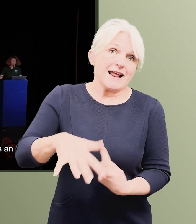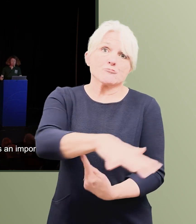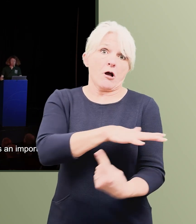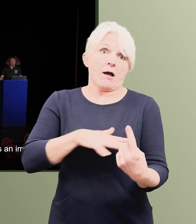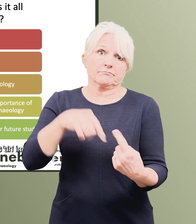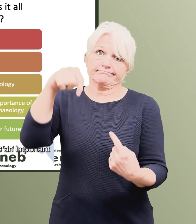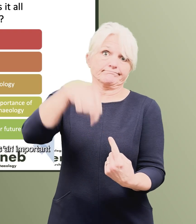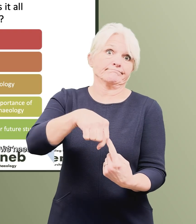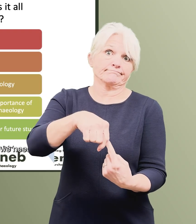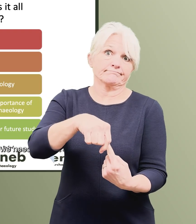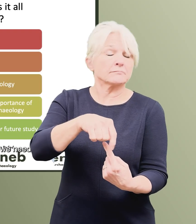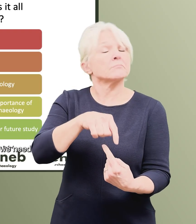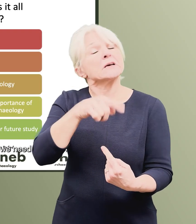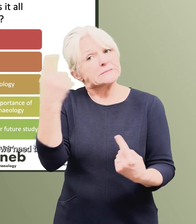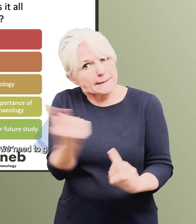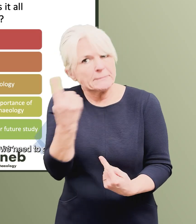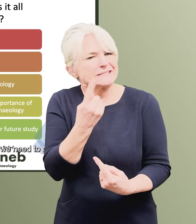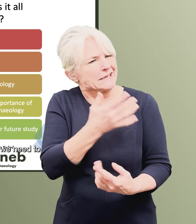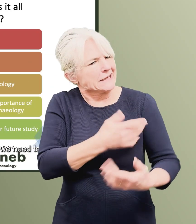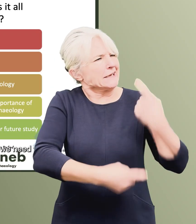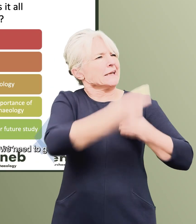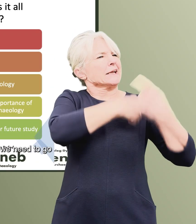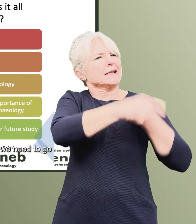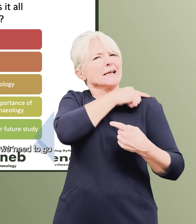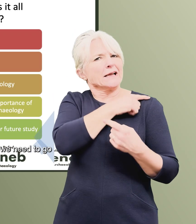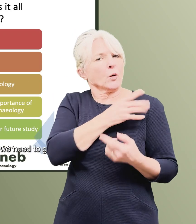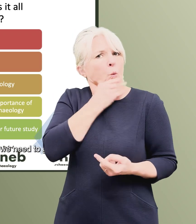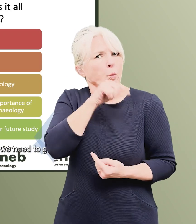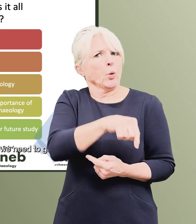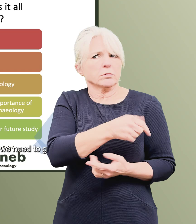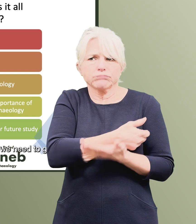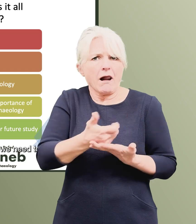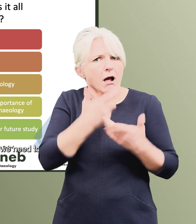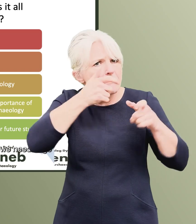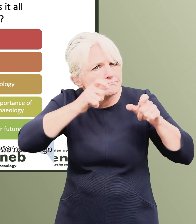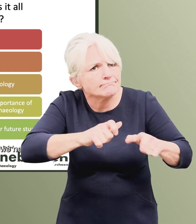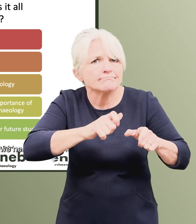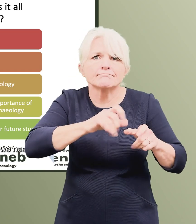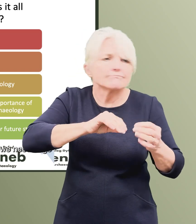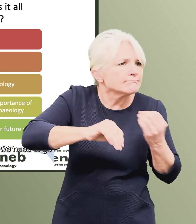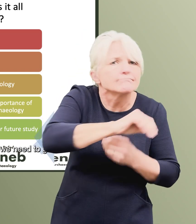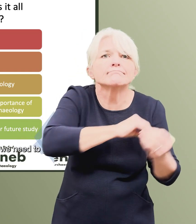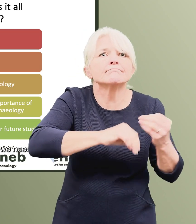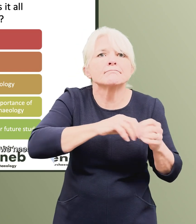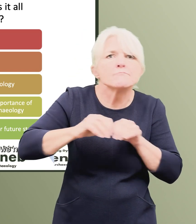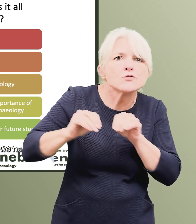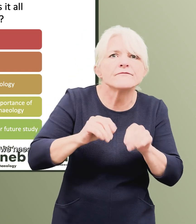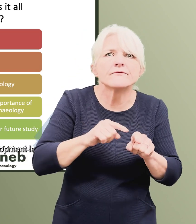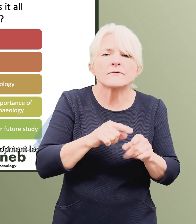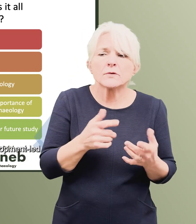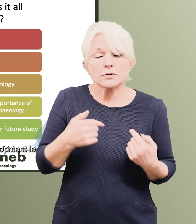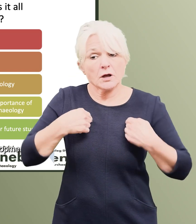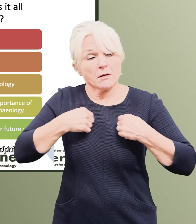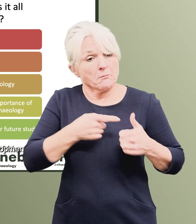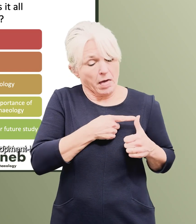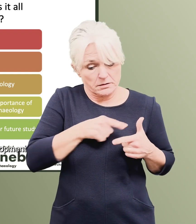that it was used for a very long time. We have some new forms of archaeology that we need to go away and think about. And I think it